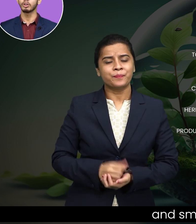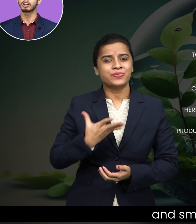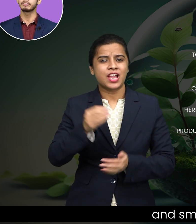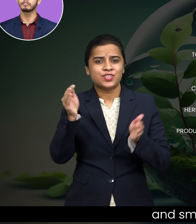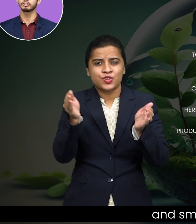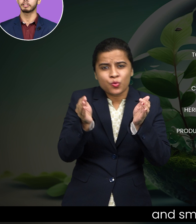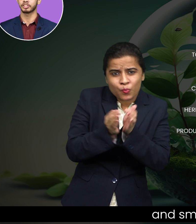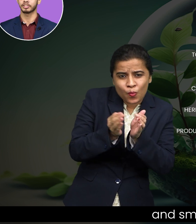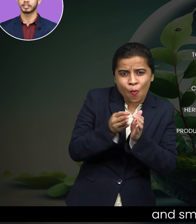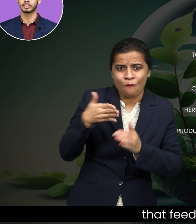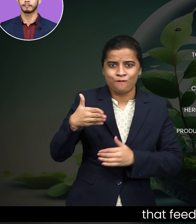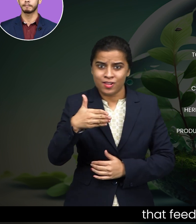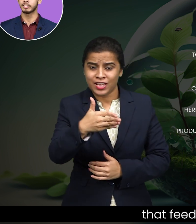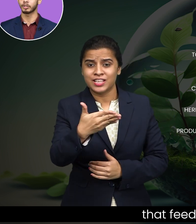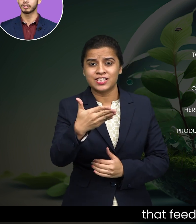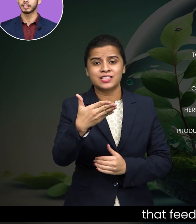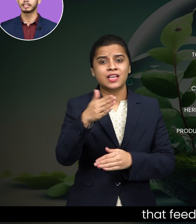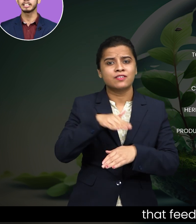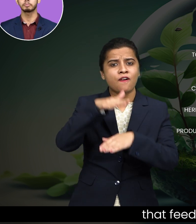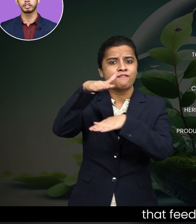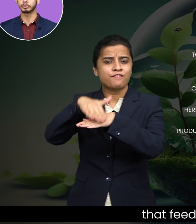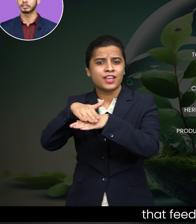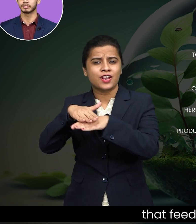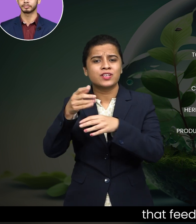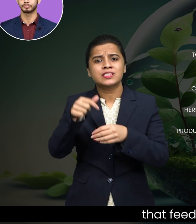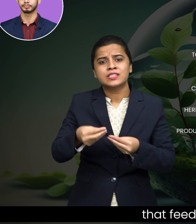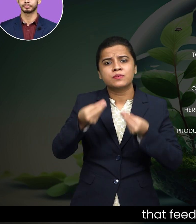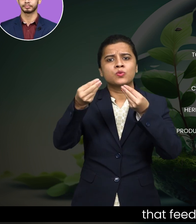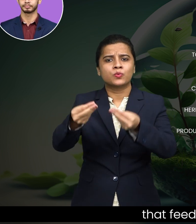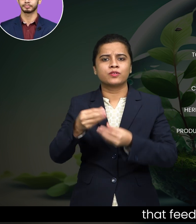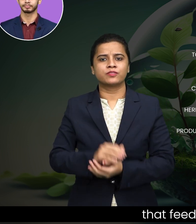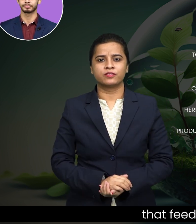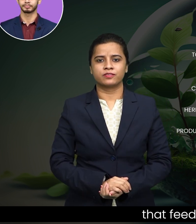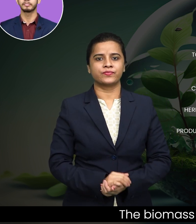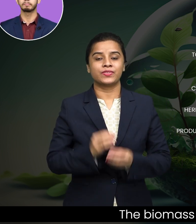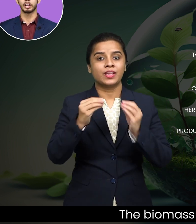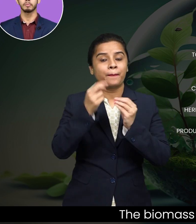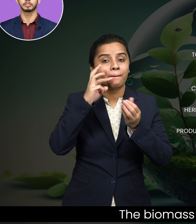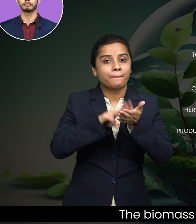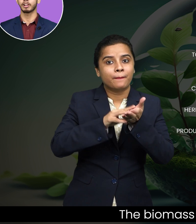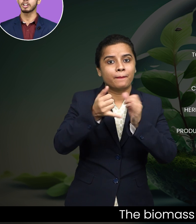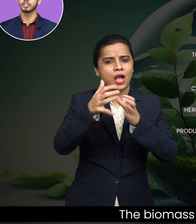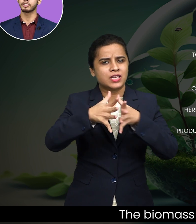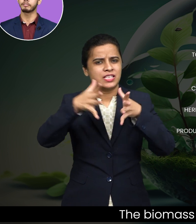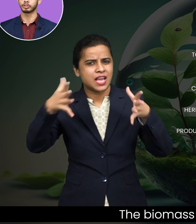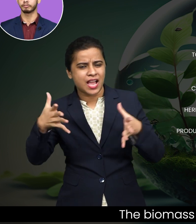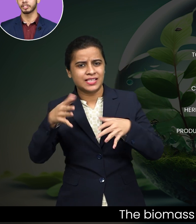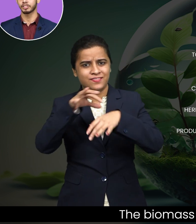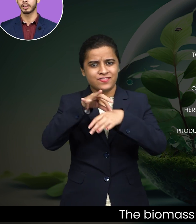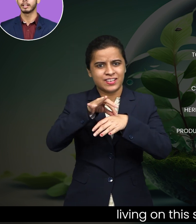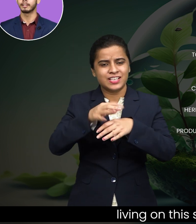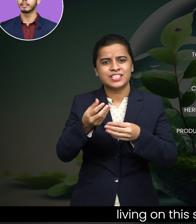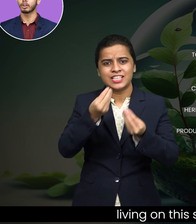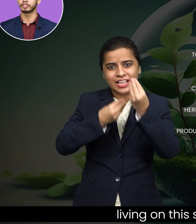and small herbivorous fish that feed on these producers. The biomass of large carnivorous